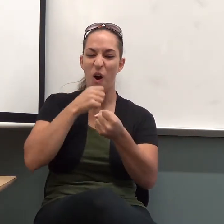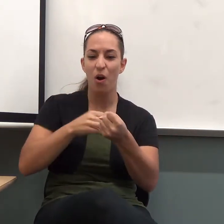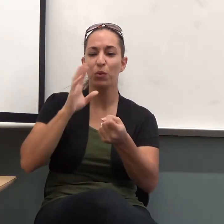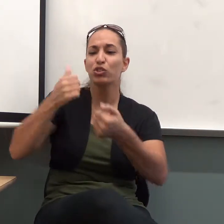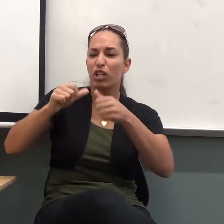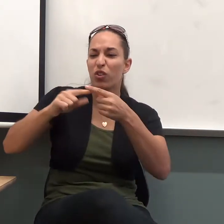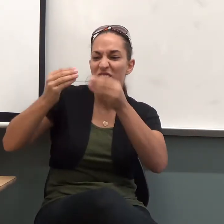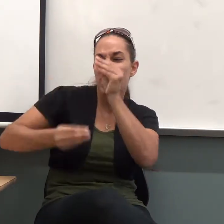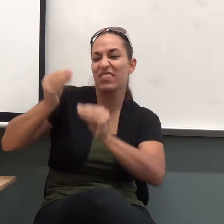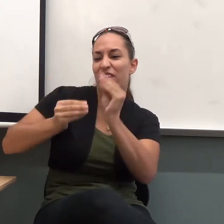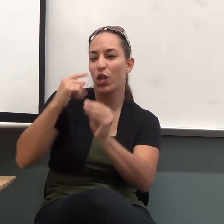wheel.